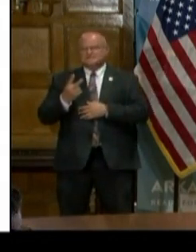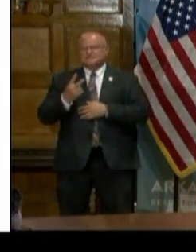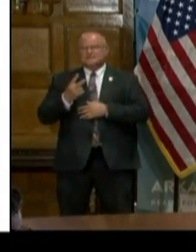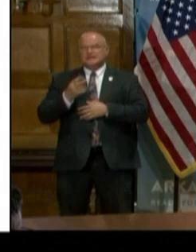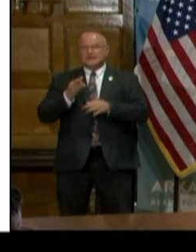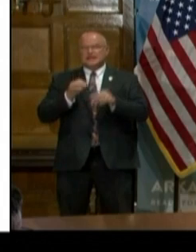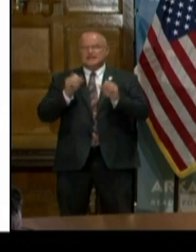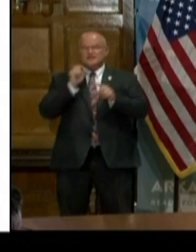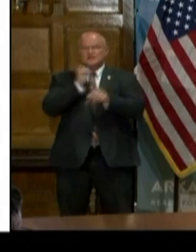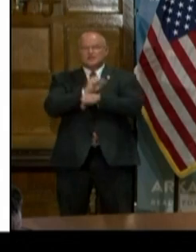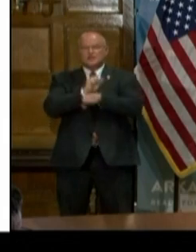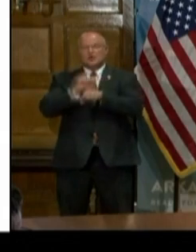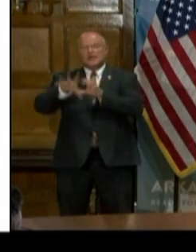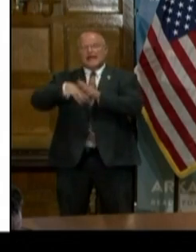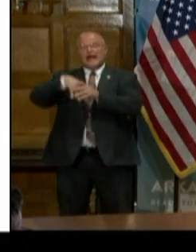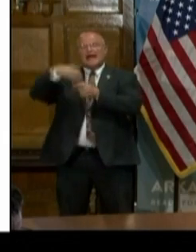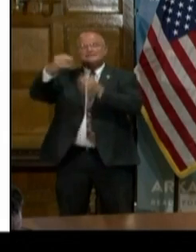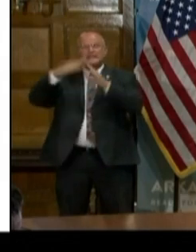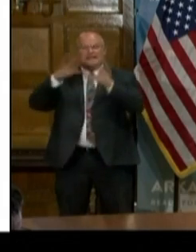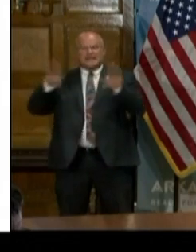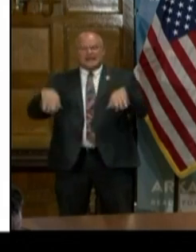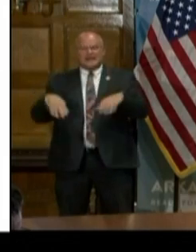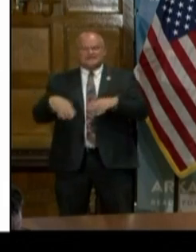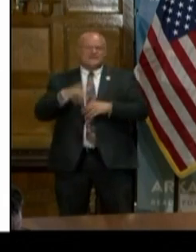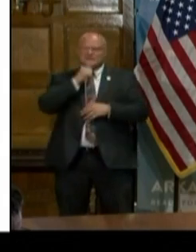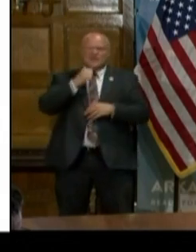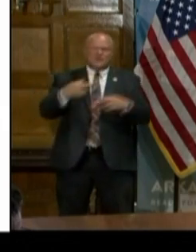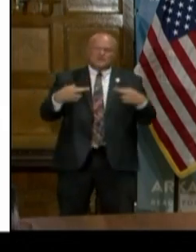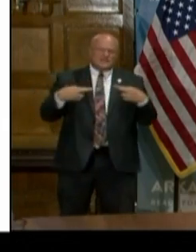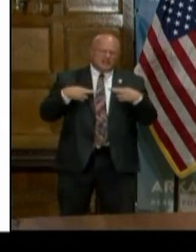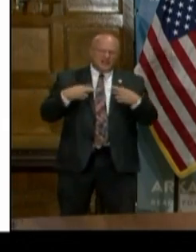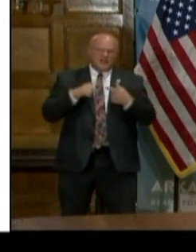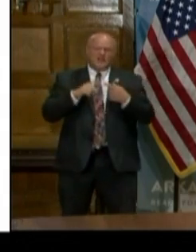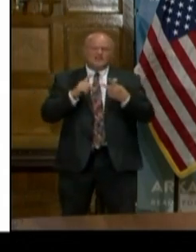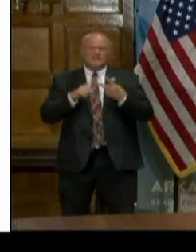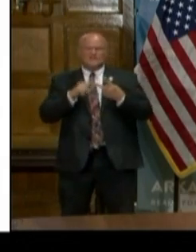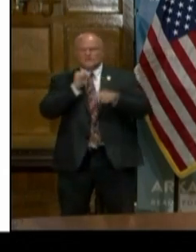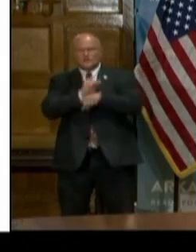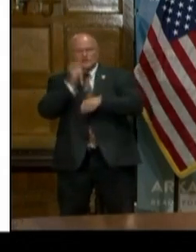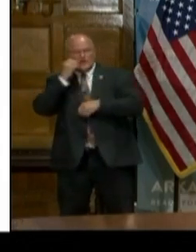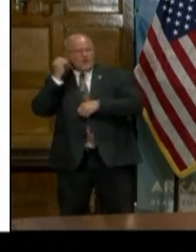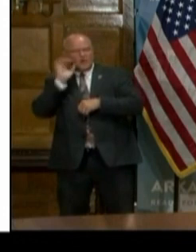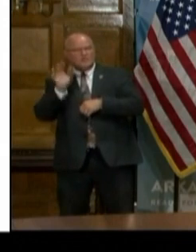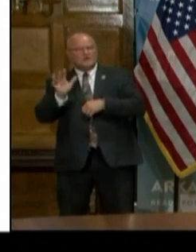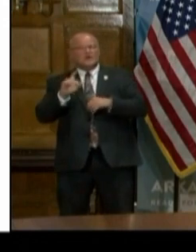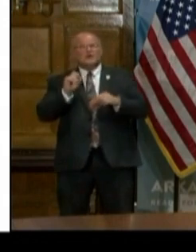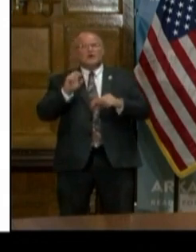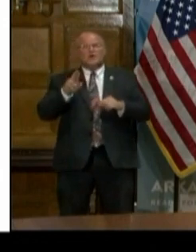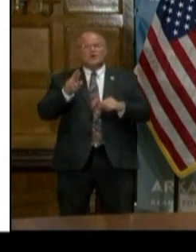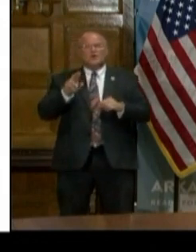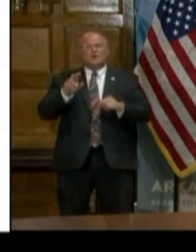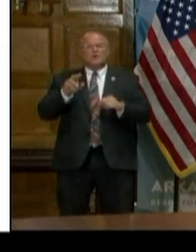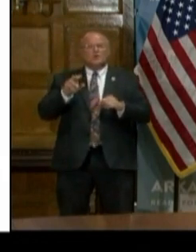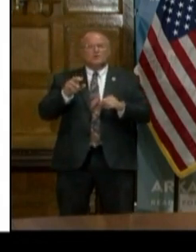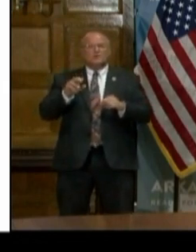this is if you work outside your home. So this was not answered, say if you were retired, or if you worked at home, or if you